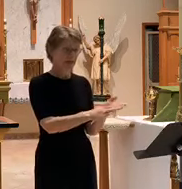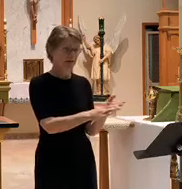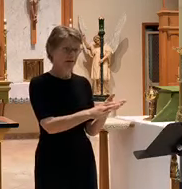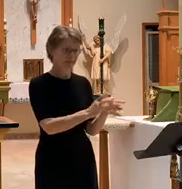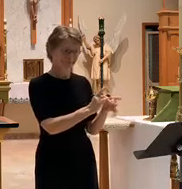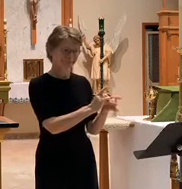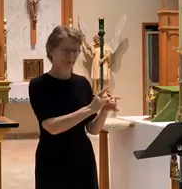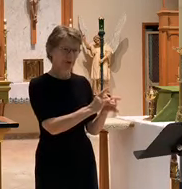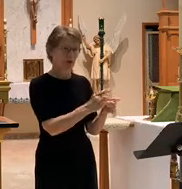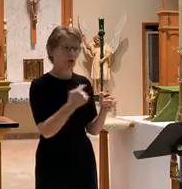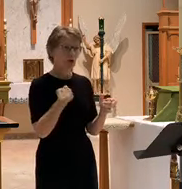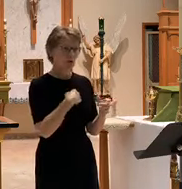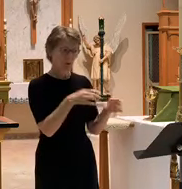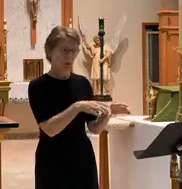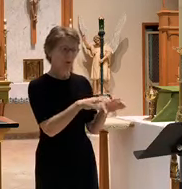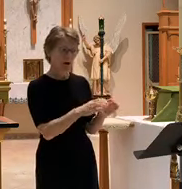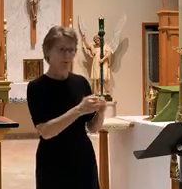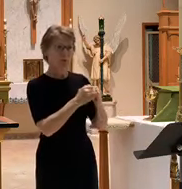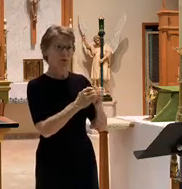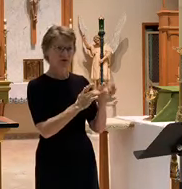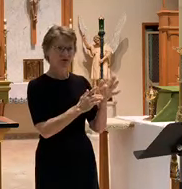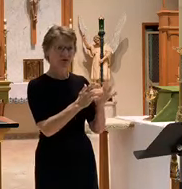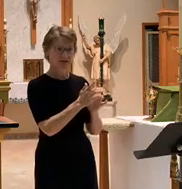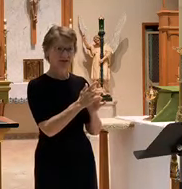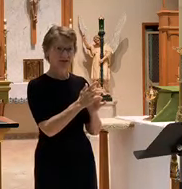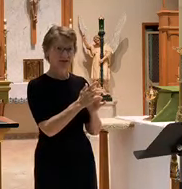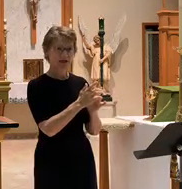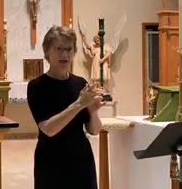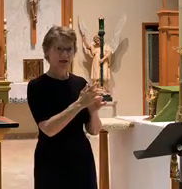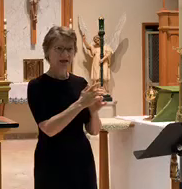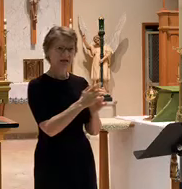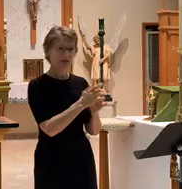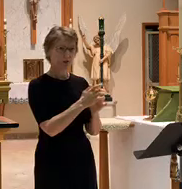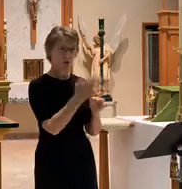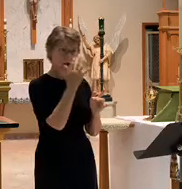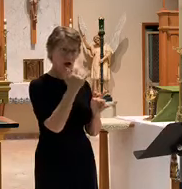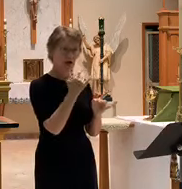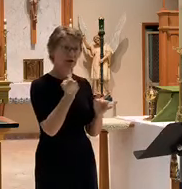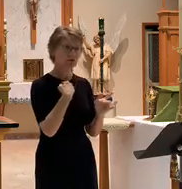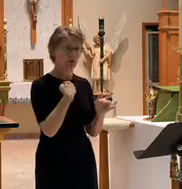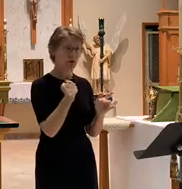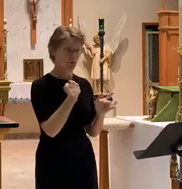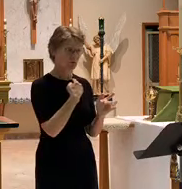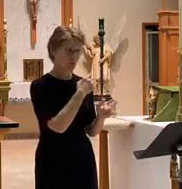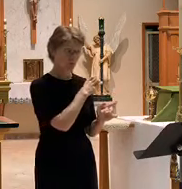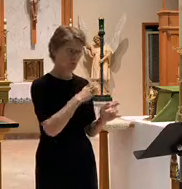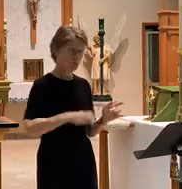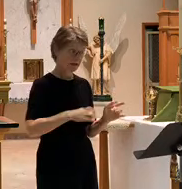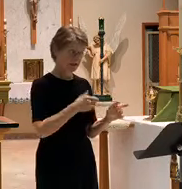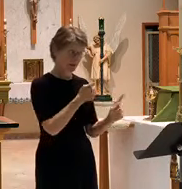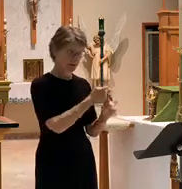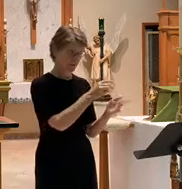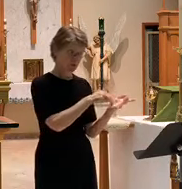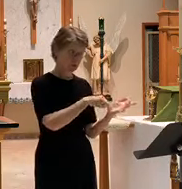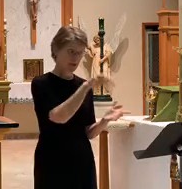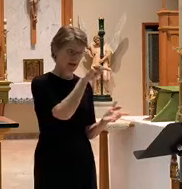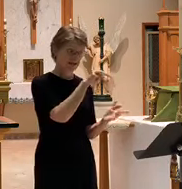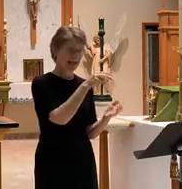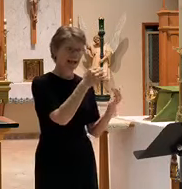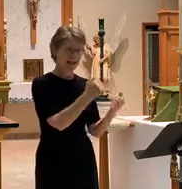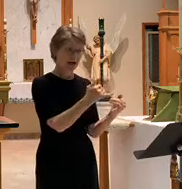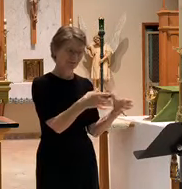We were indeed buried with him through baptism into death, so that just as Christ was raised from the dead by the